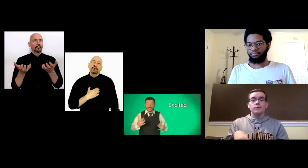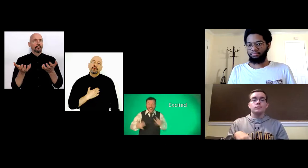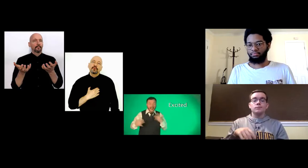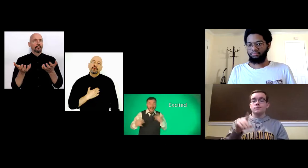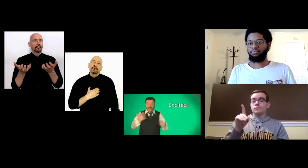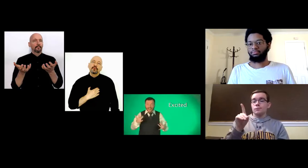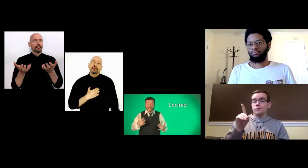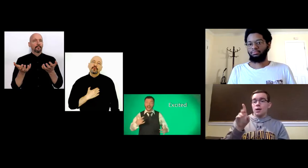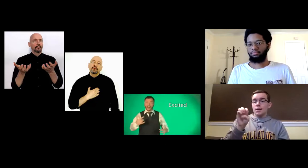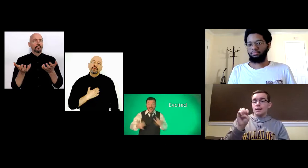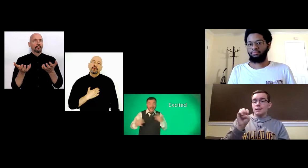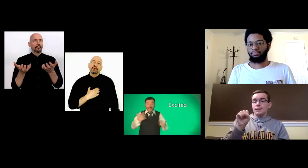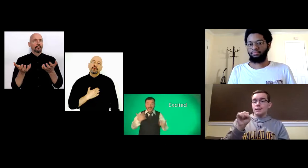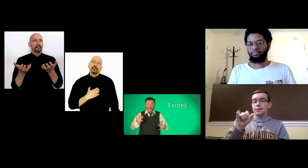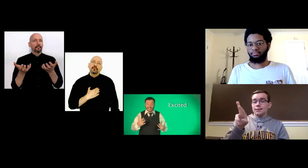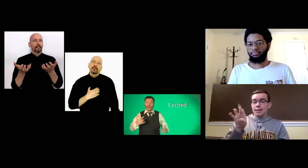it can mean hungry,